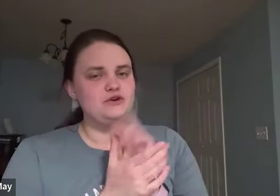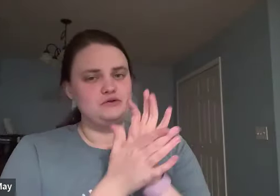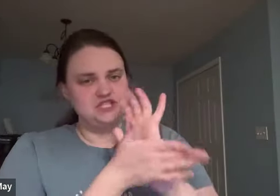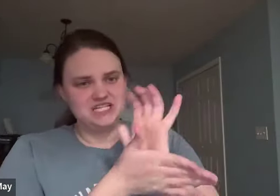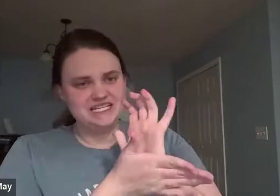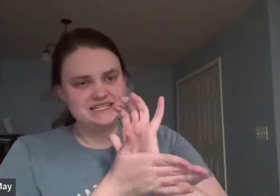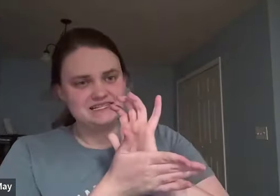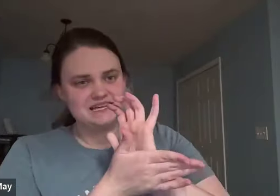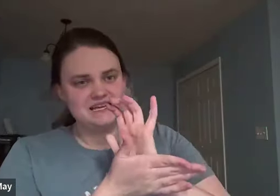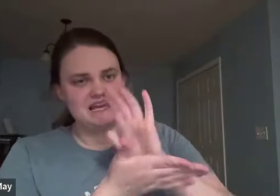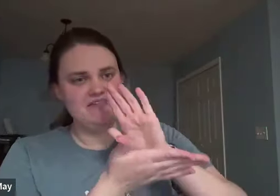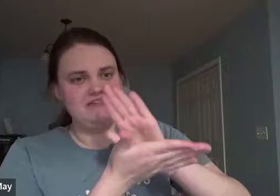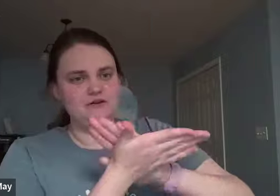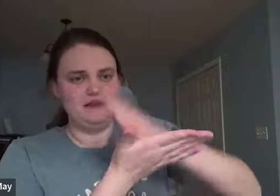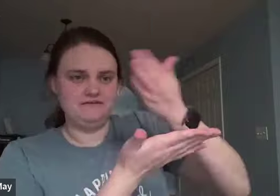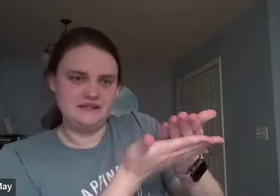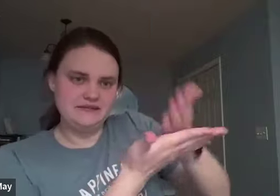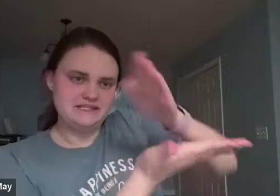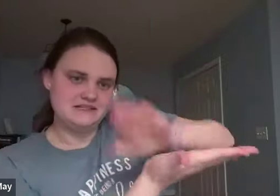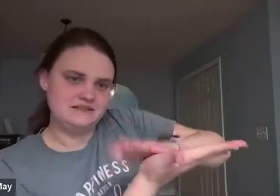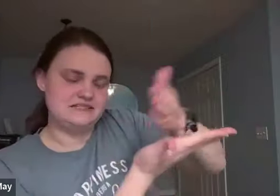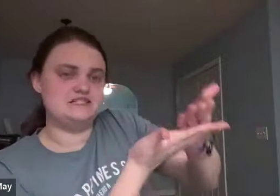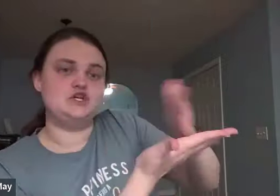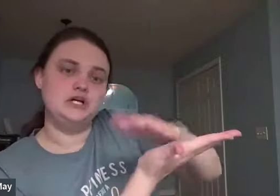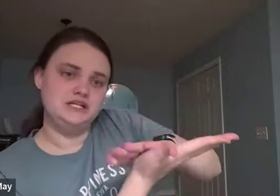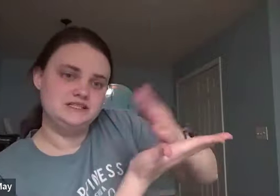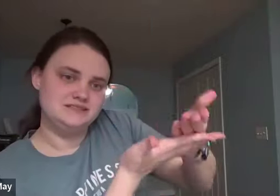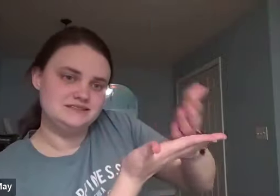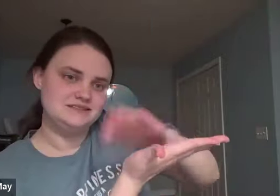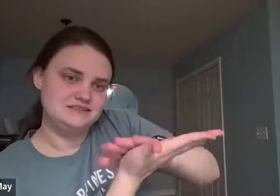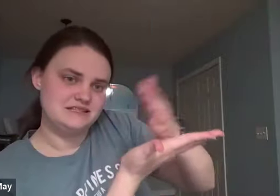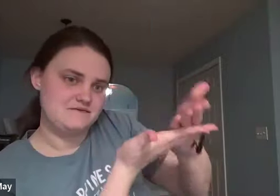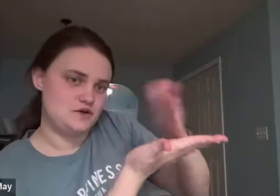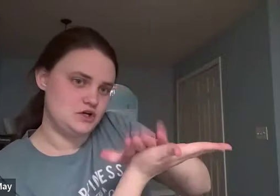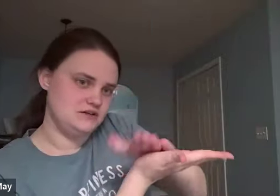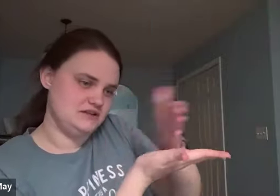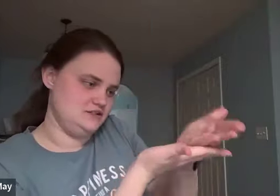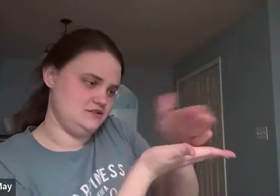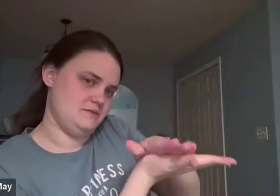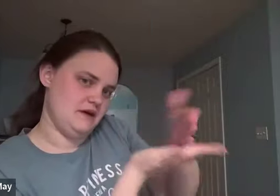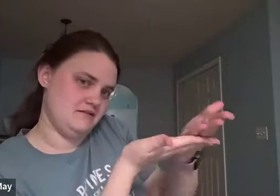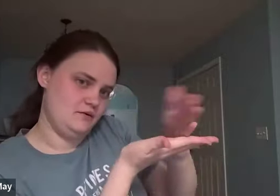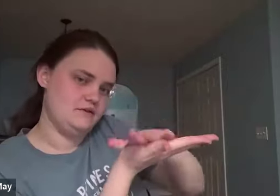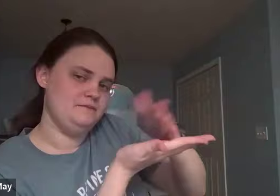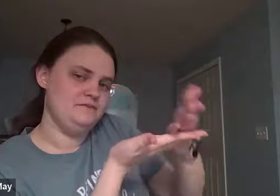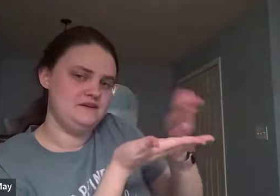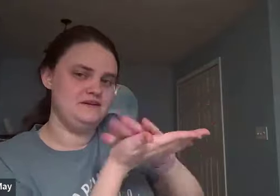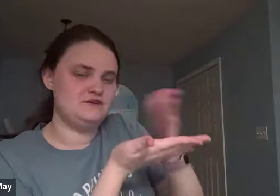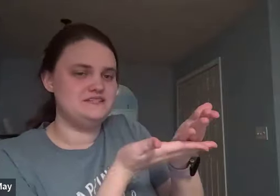go cheese and then they'll like flip it because this is cook. The sign for cook is you just flip it back and forth. So I've seen